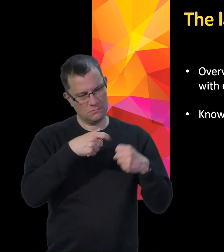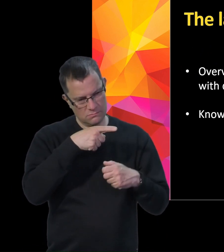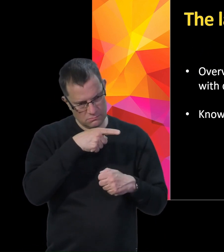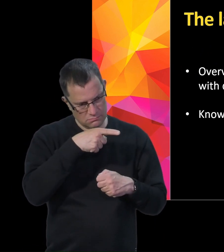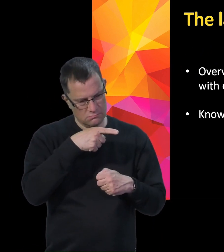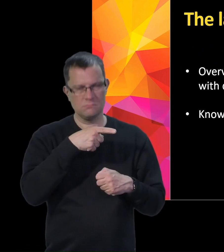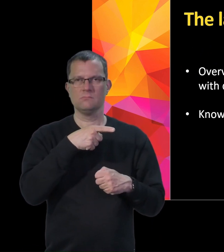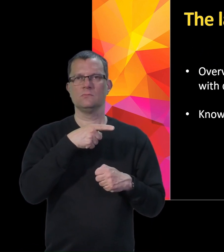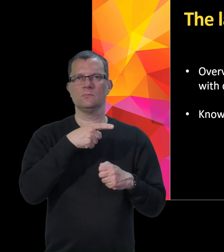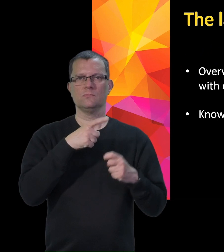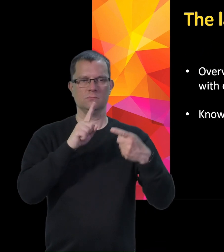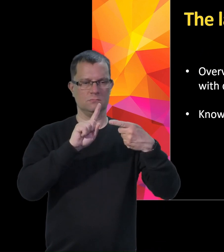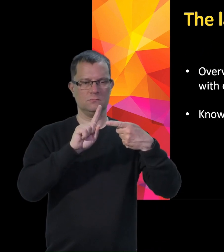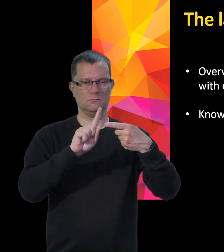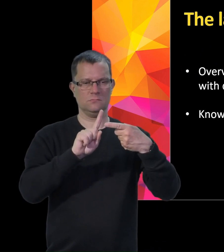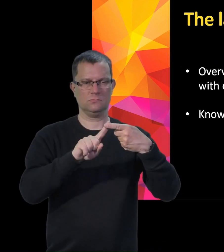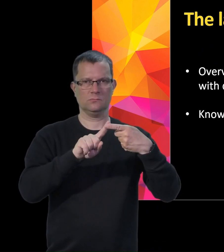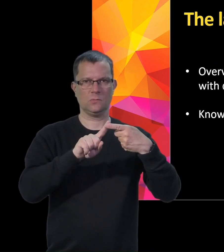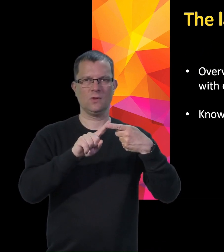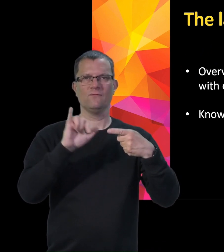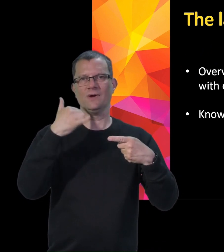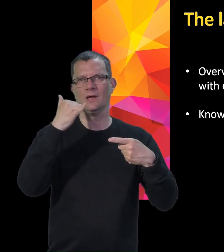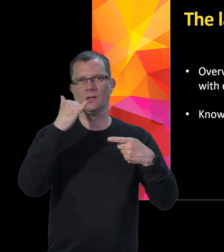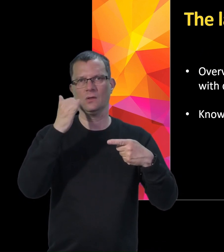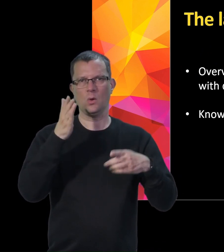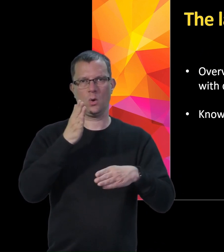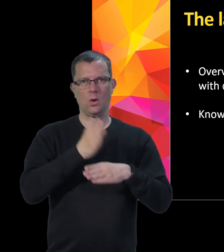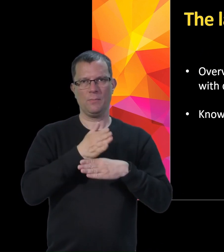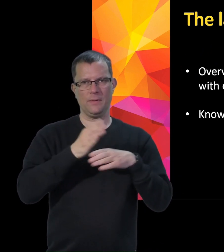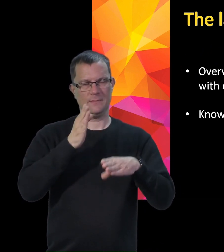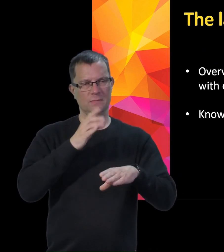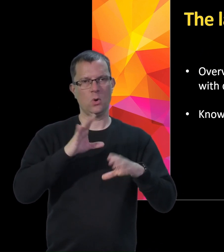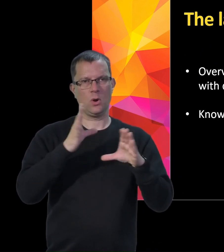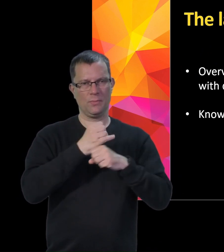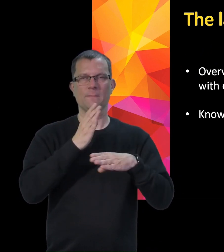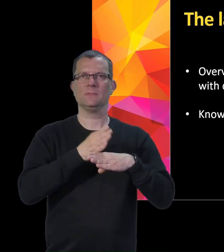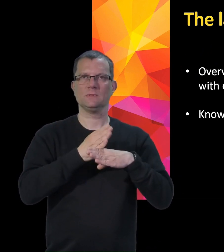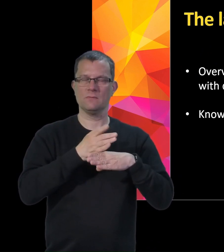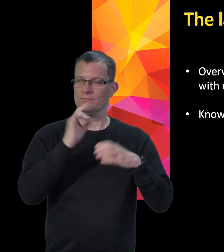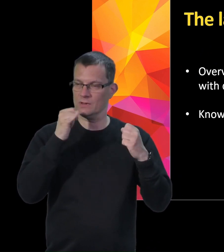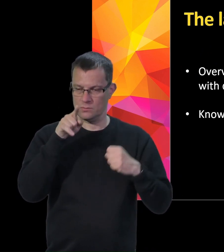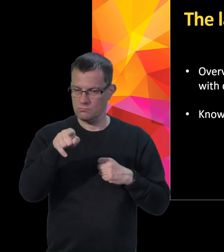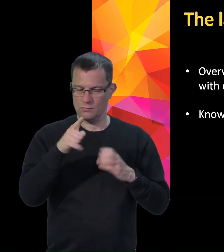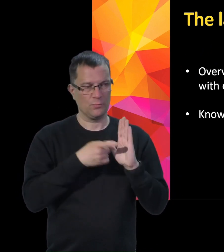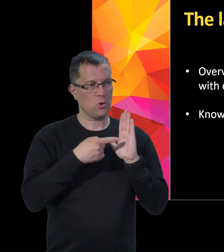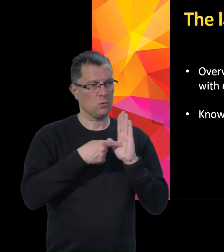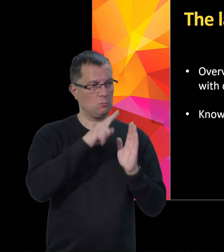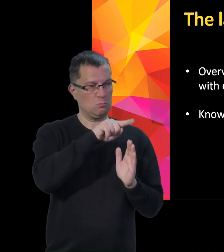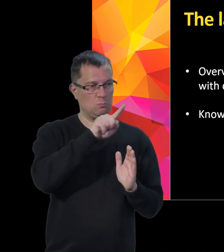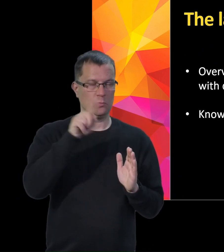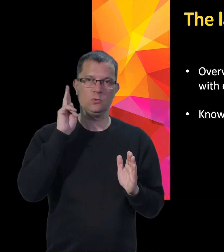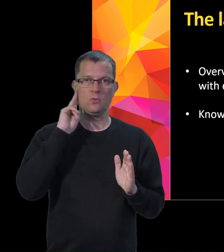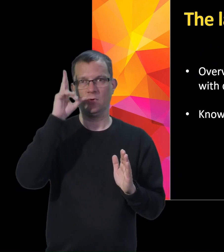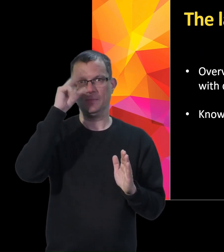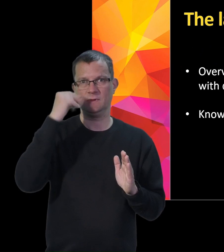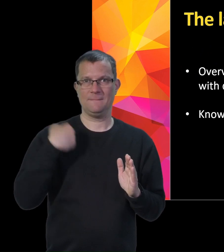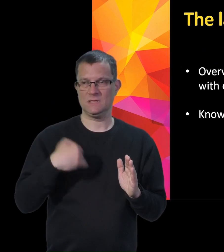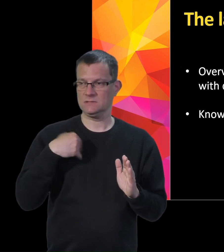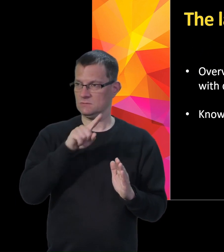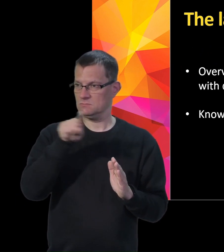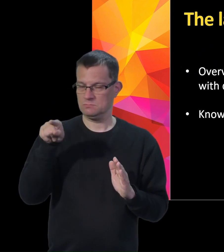For example, which assistive products are used by people with deafblindness?